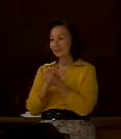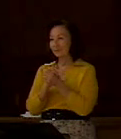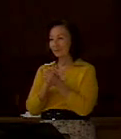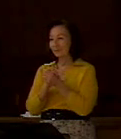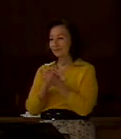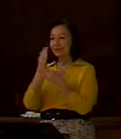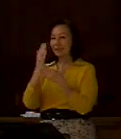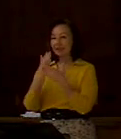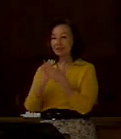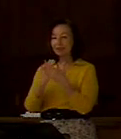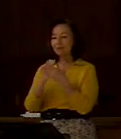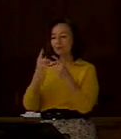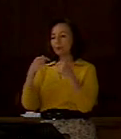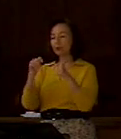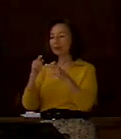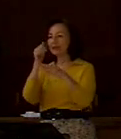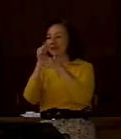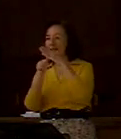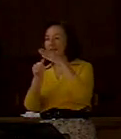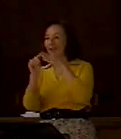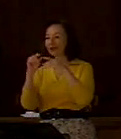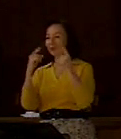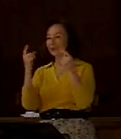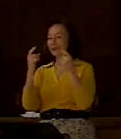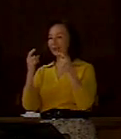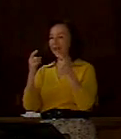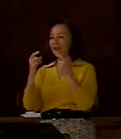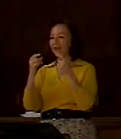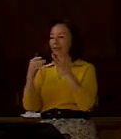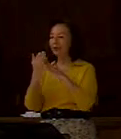Stop trying to hide your sins during this Lenten season.